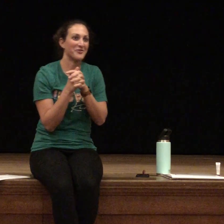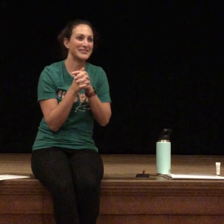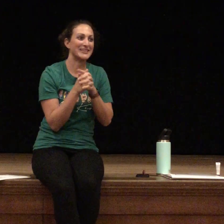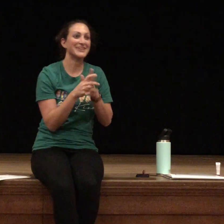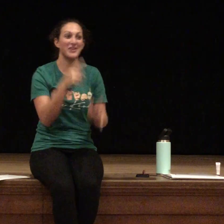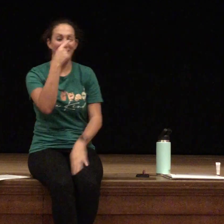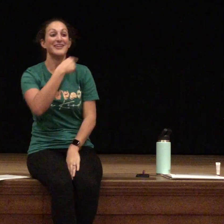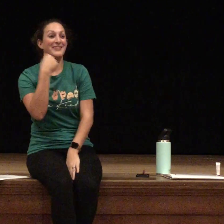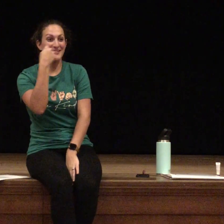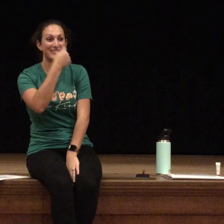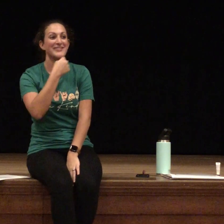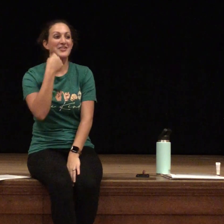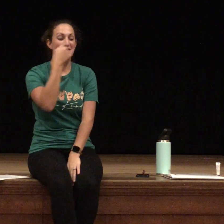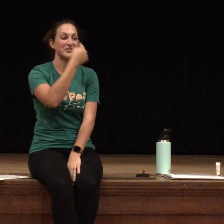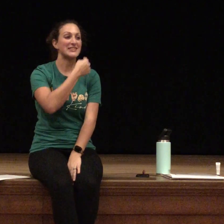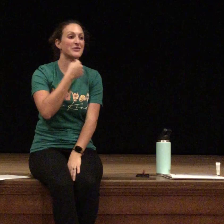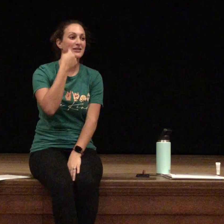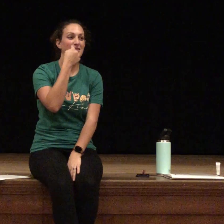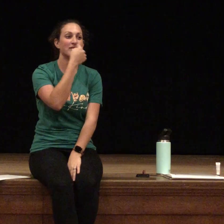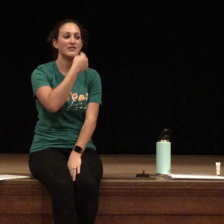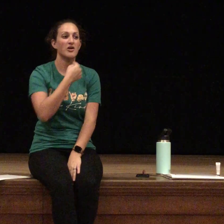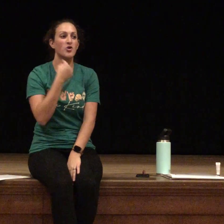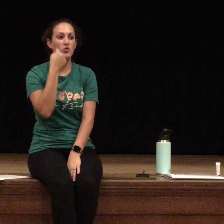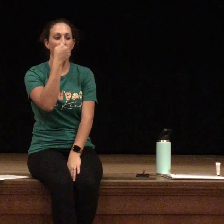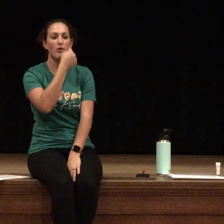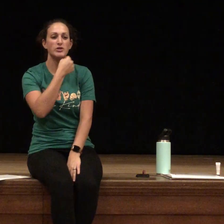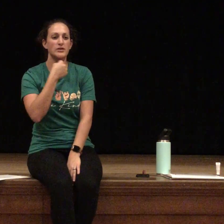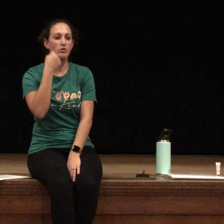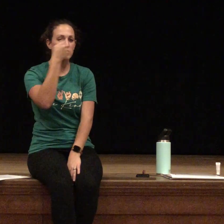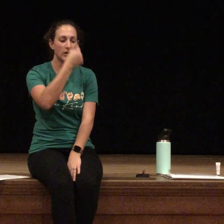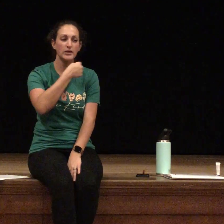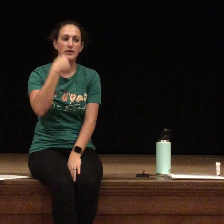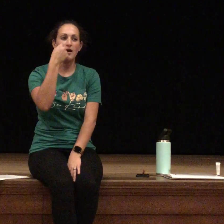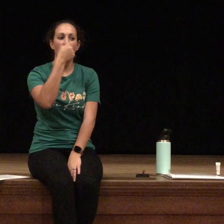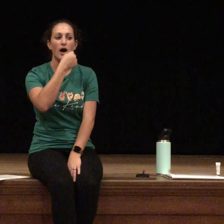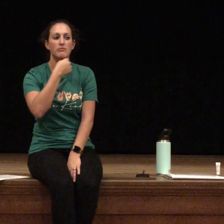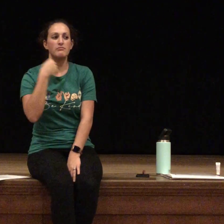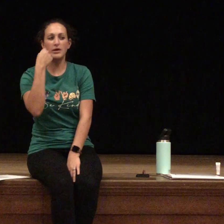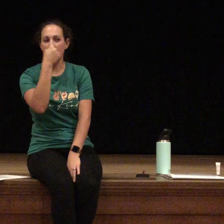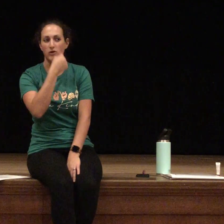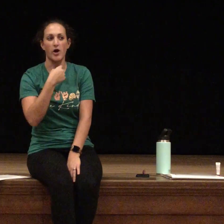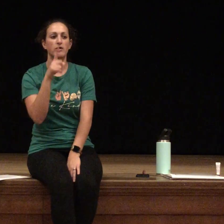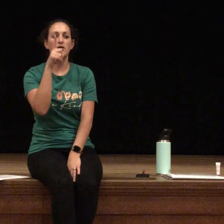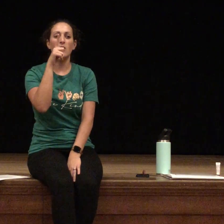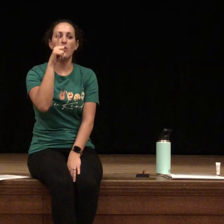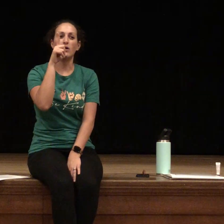Let's see. Good. Good. So there's this one, who, which is the older one, but it's not wrong, or